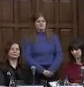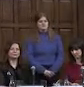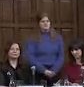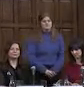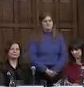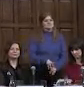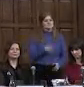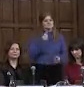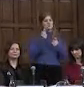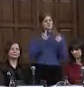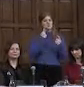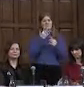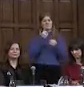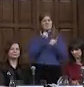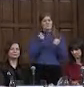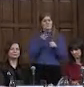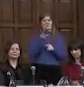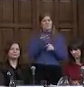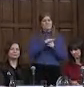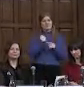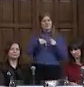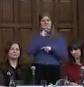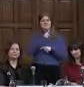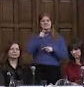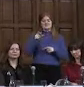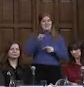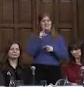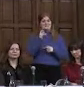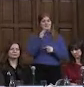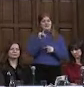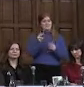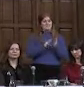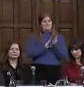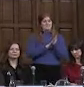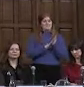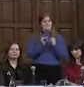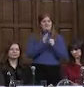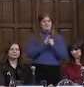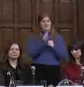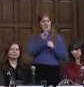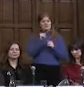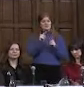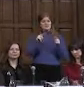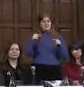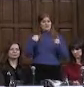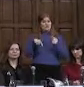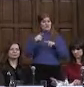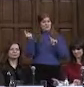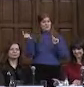Is there a way for the Citizens' Assembly members on biodiversity loss to come back